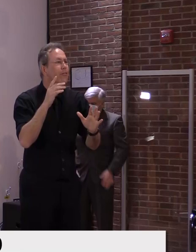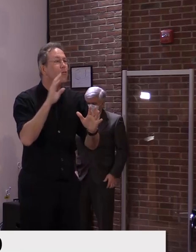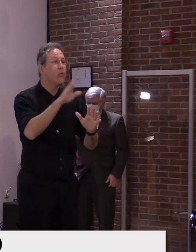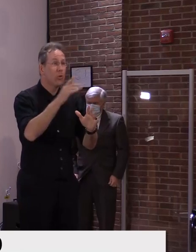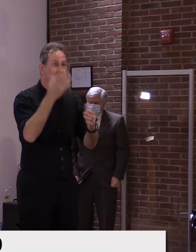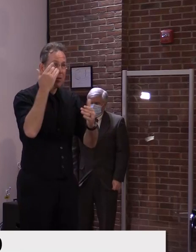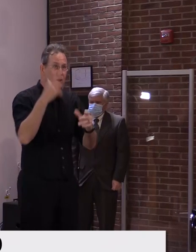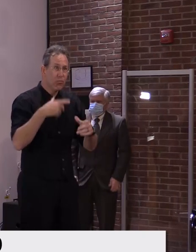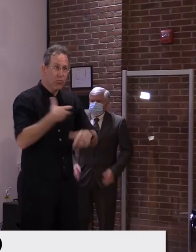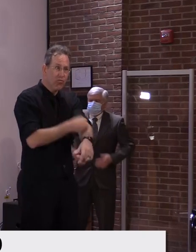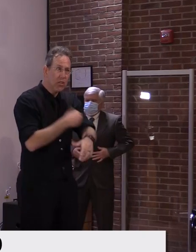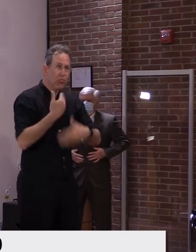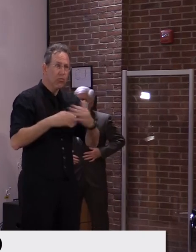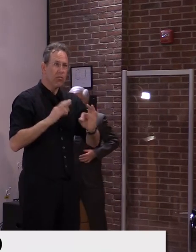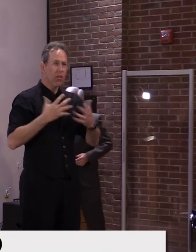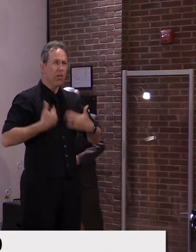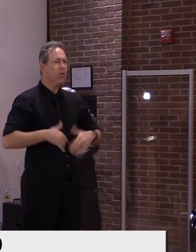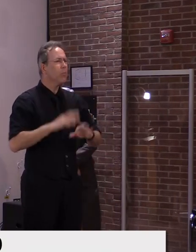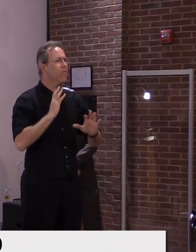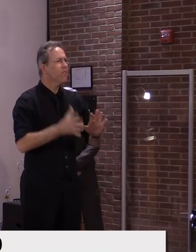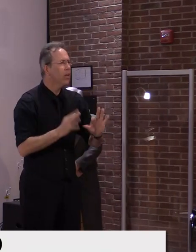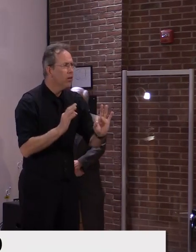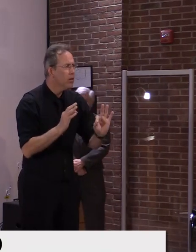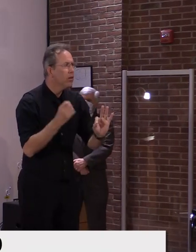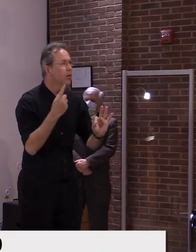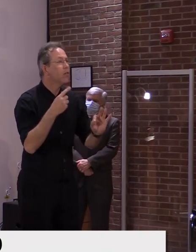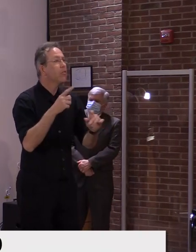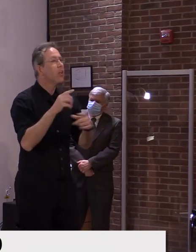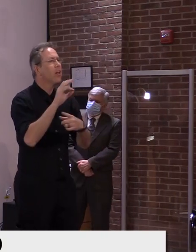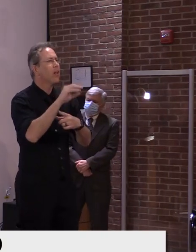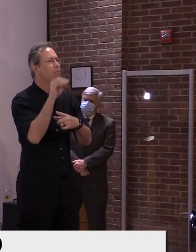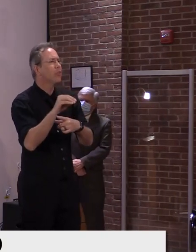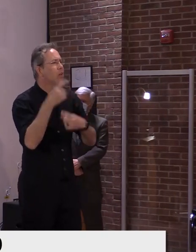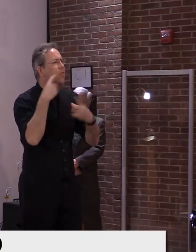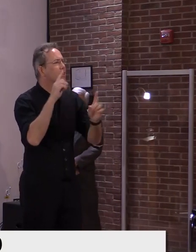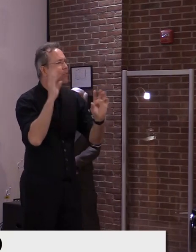have a serious blood clotting process going on.